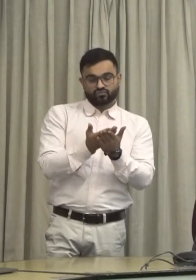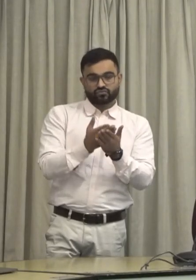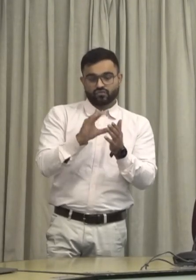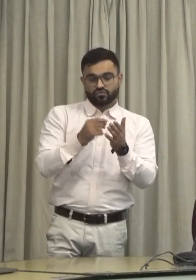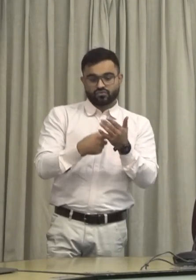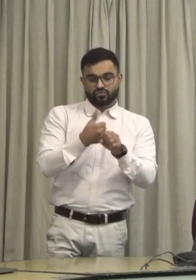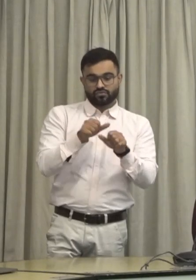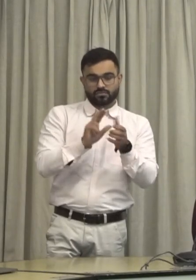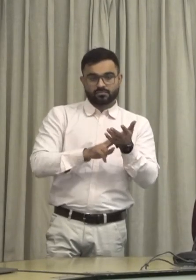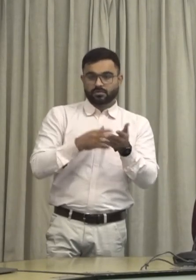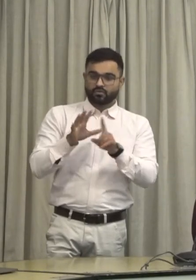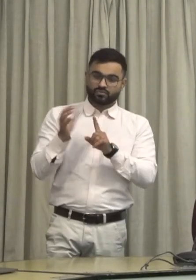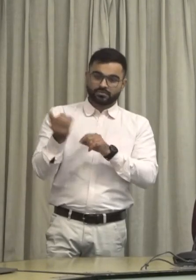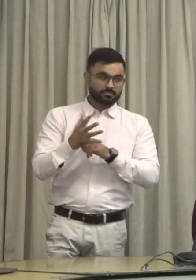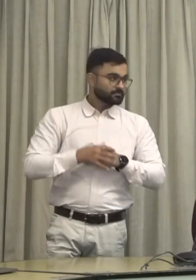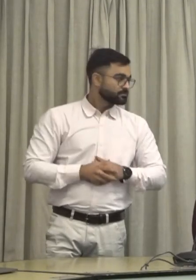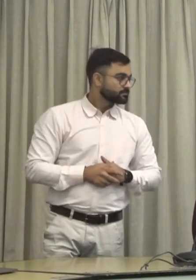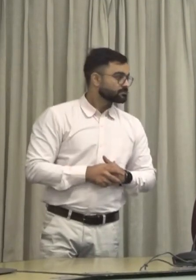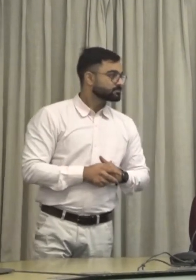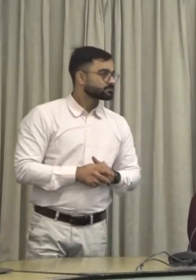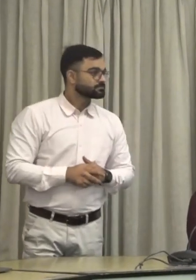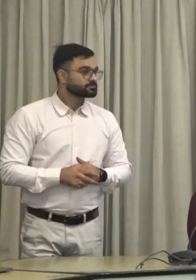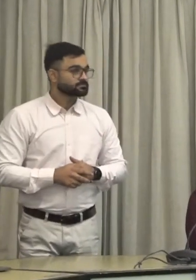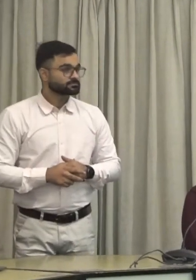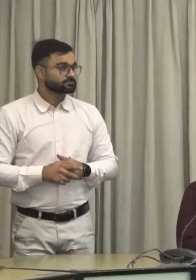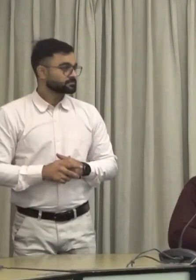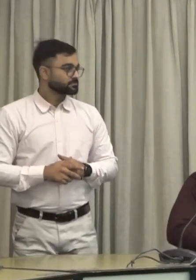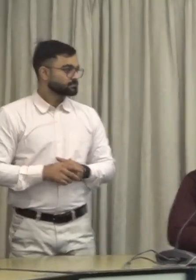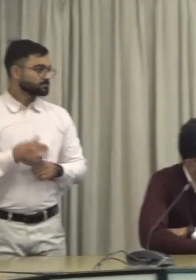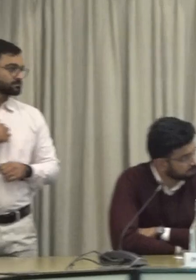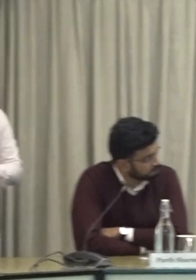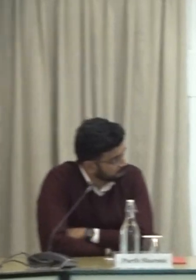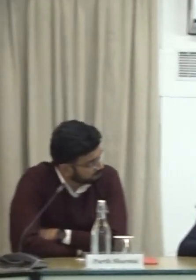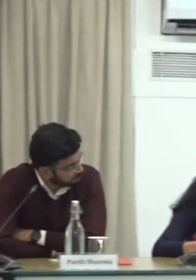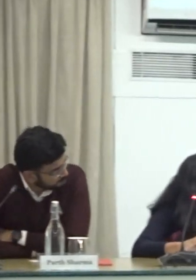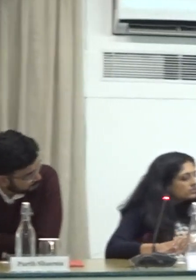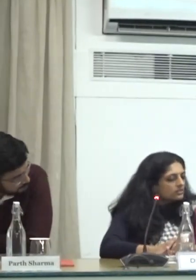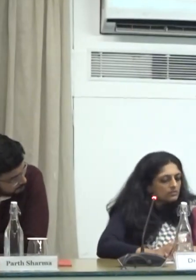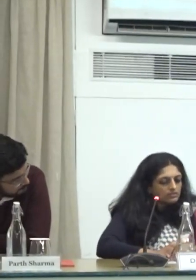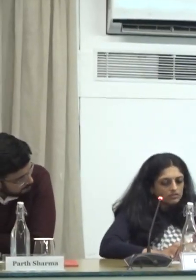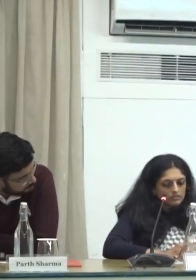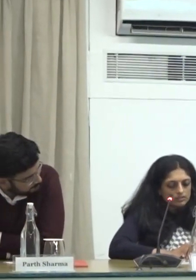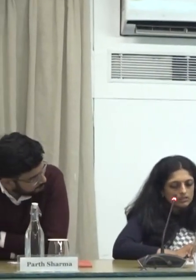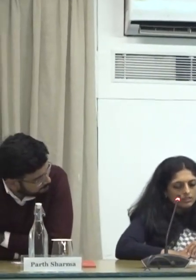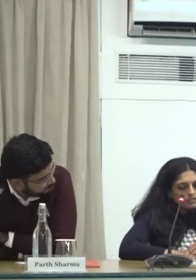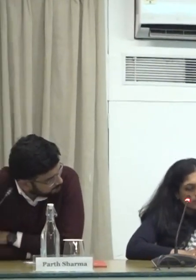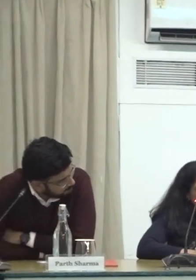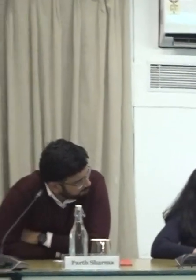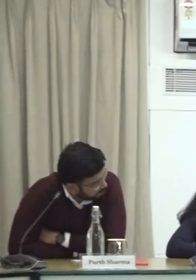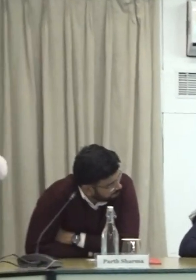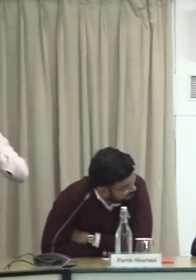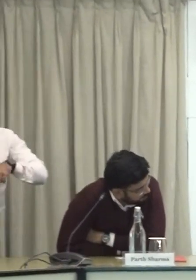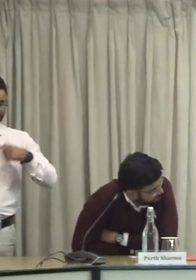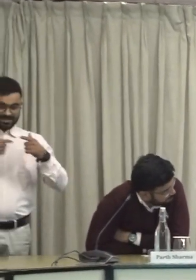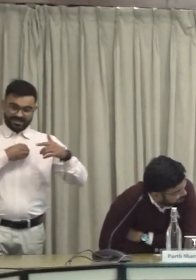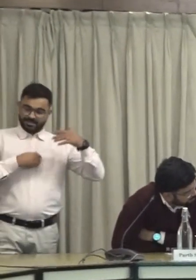to be donated. Yes, please. I just wanted to say that I don't think the issue of quality of life